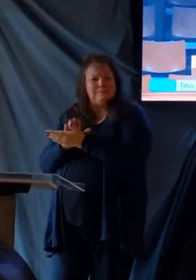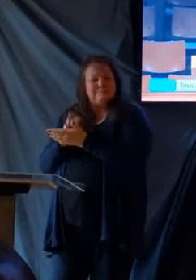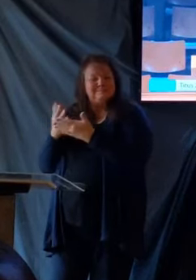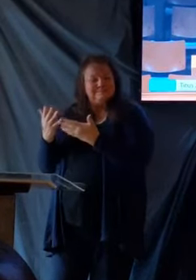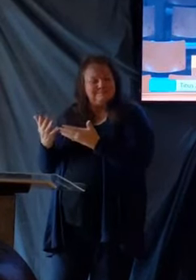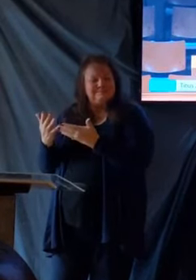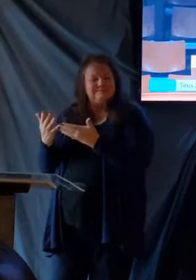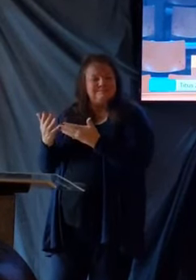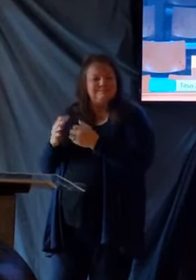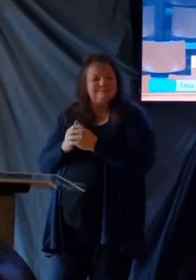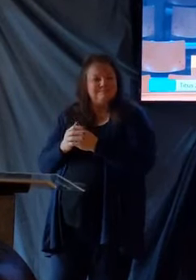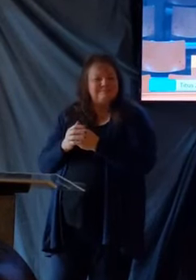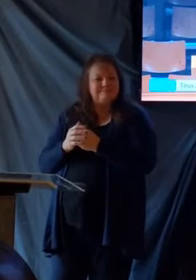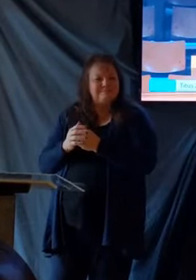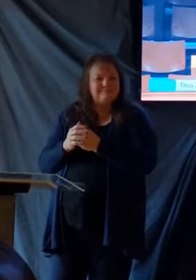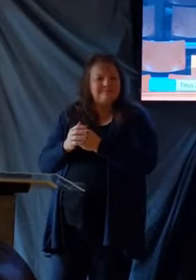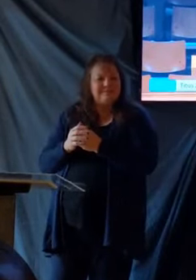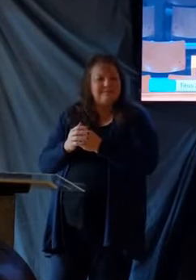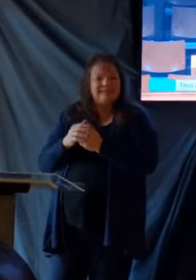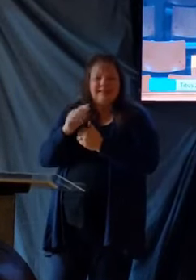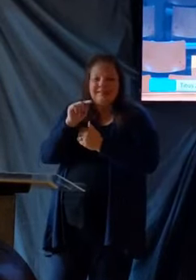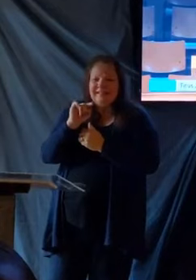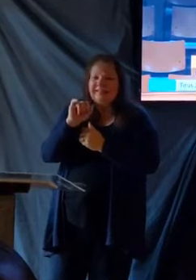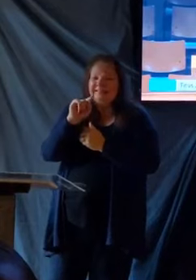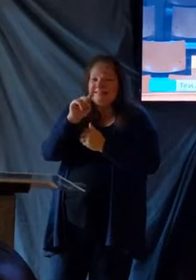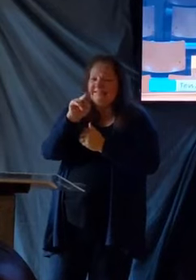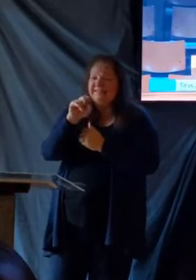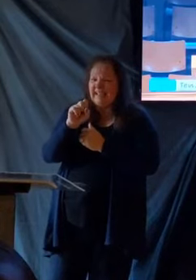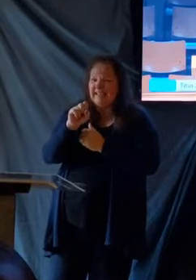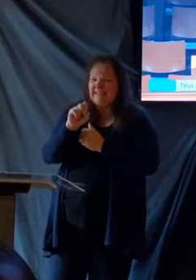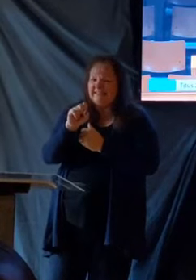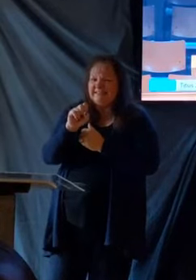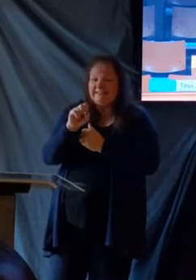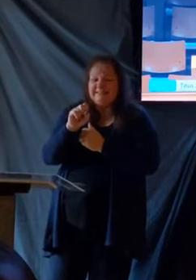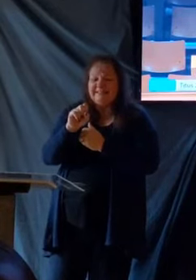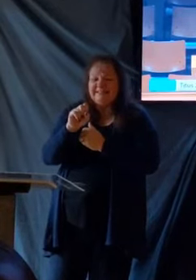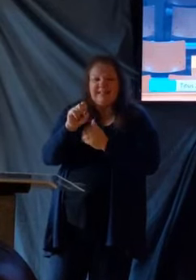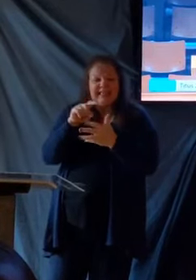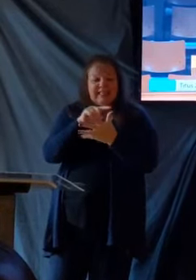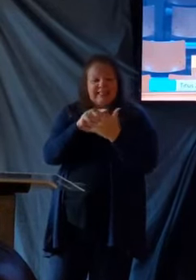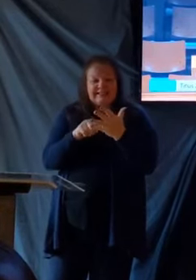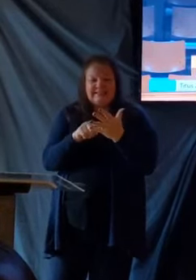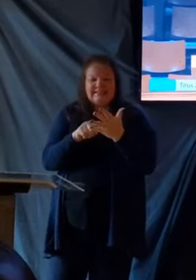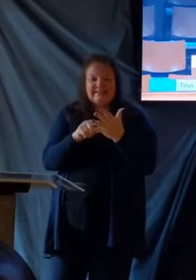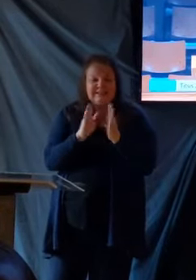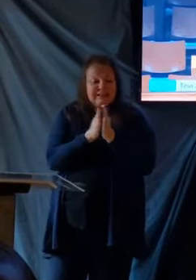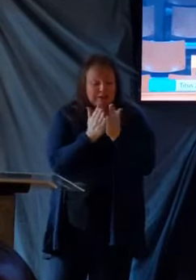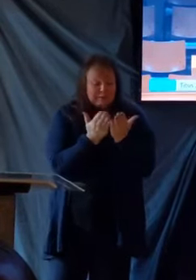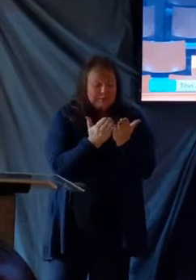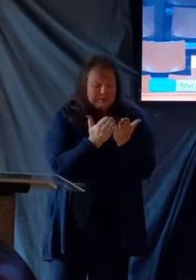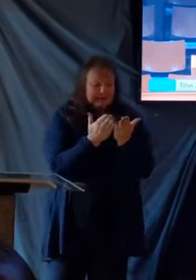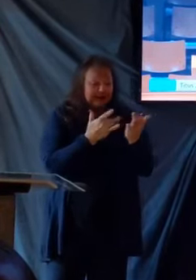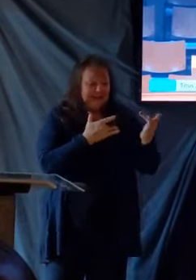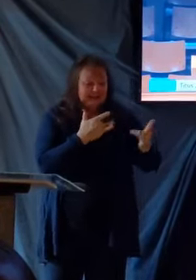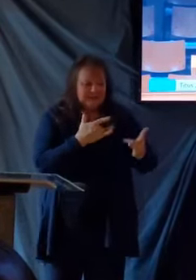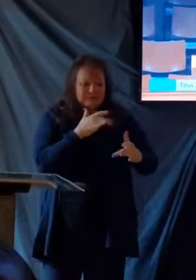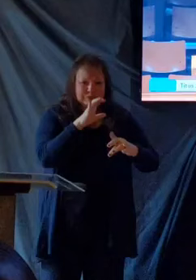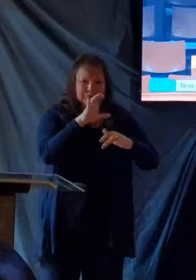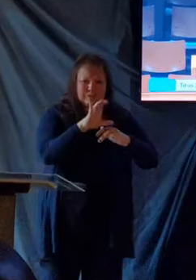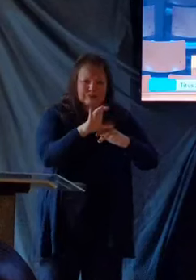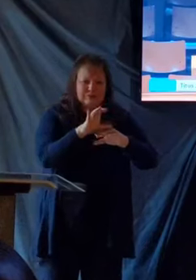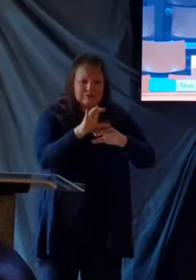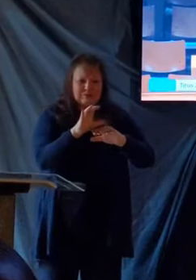mean, this is what Titus is about. And this is where these things are in the context of a book where he's concerned the church is